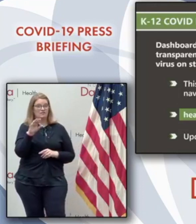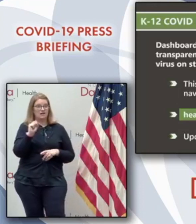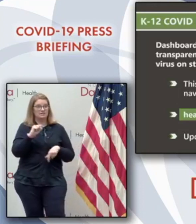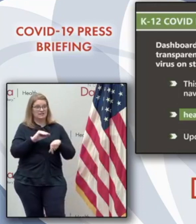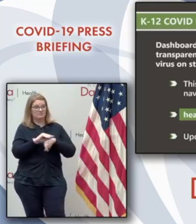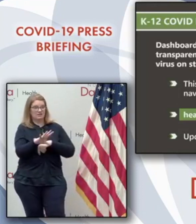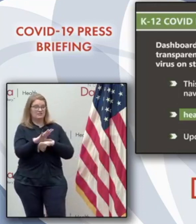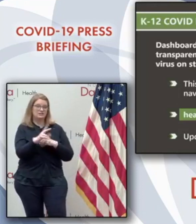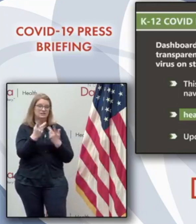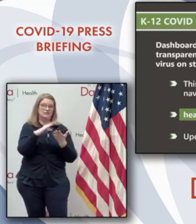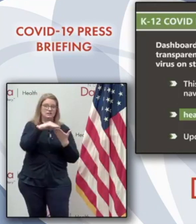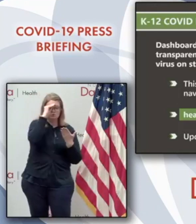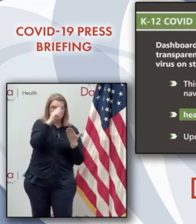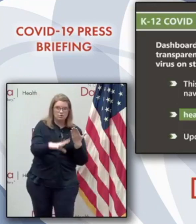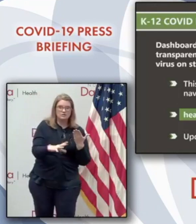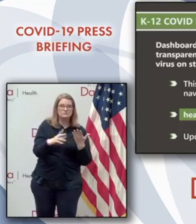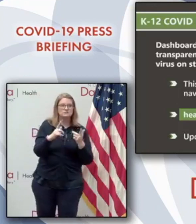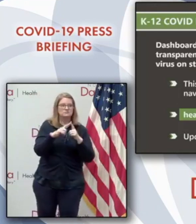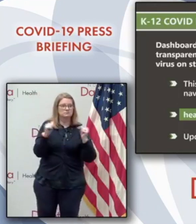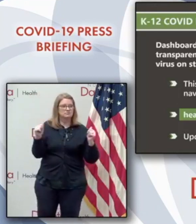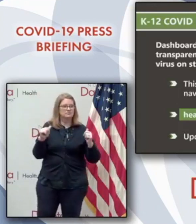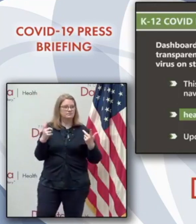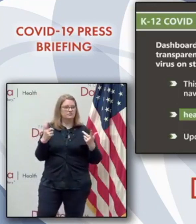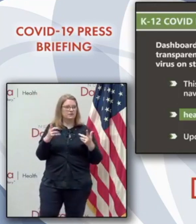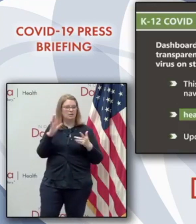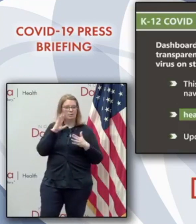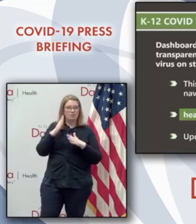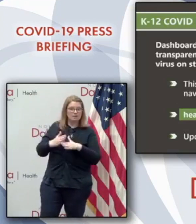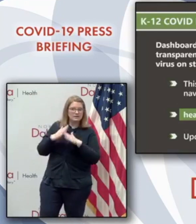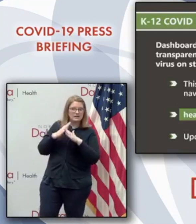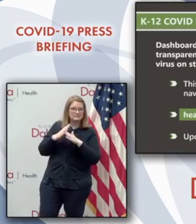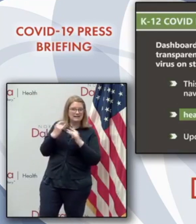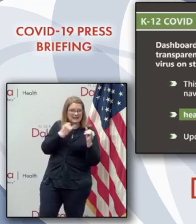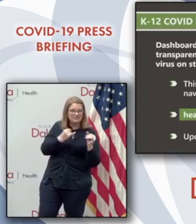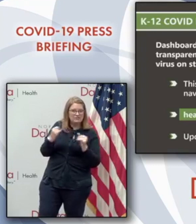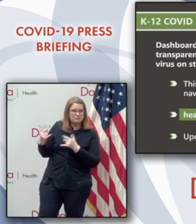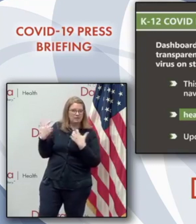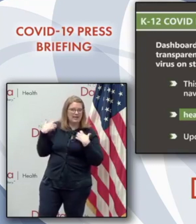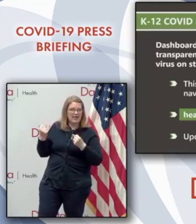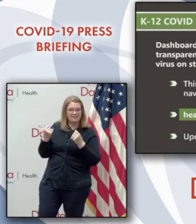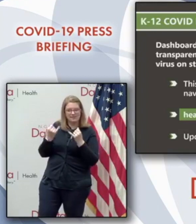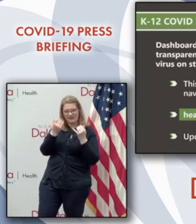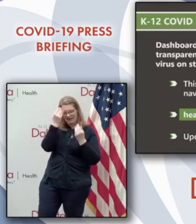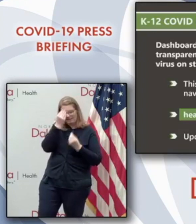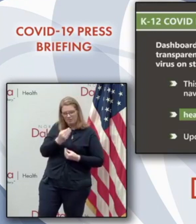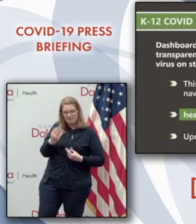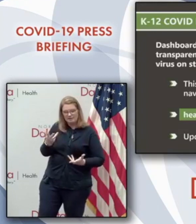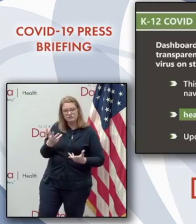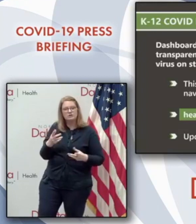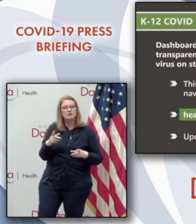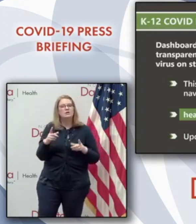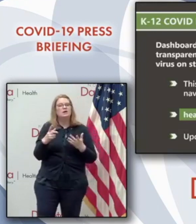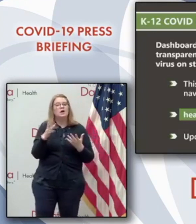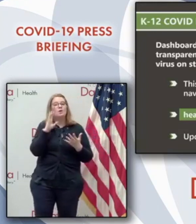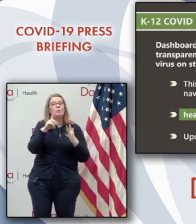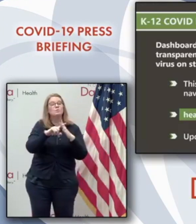communities. It'll do this in a way that protects individual health information, and we're launching